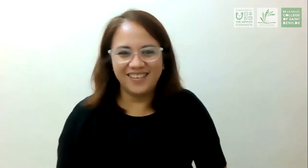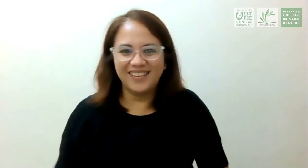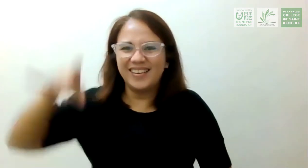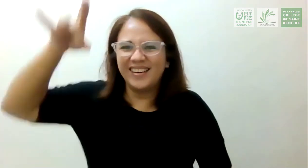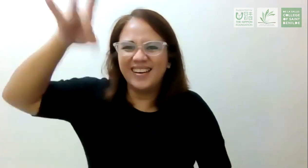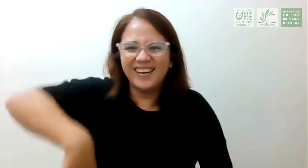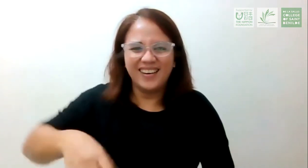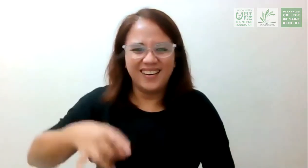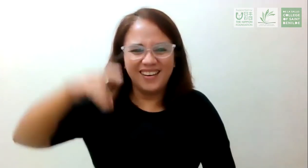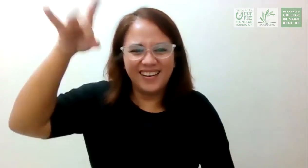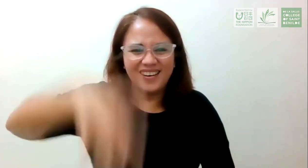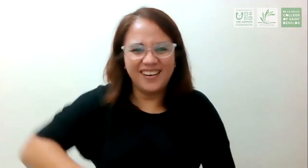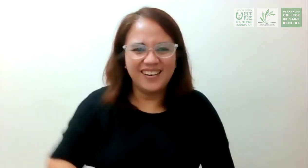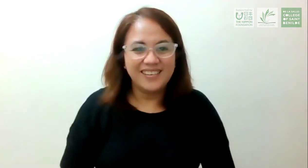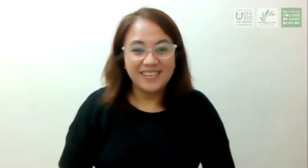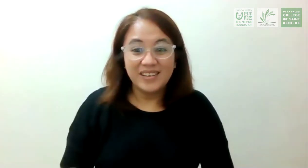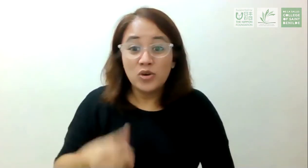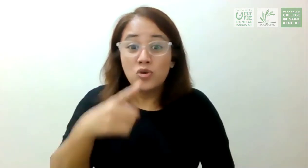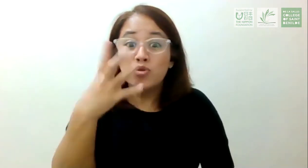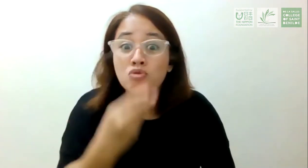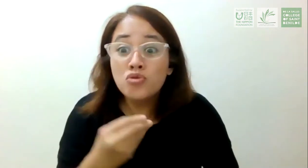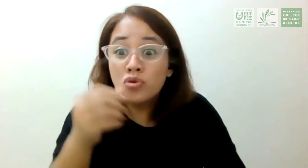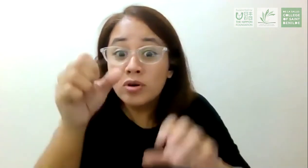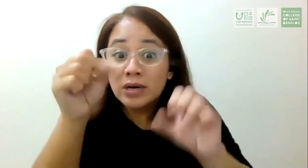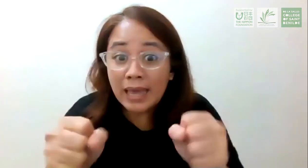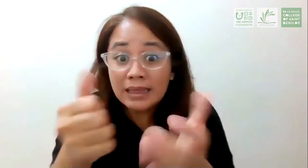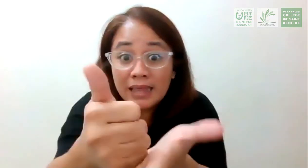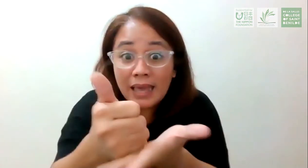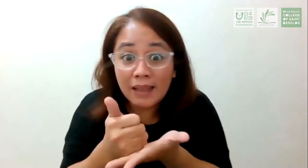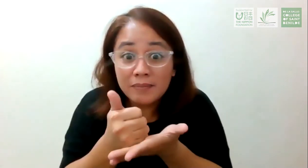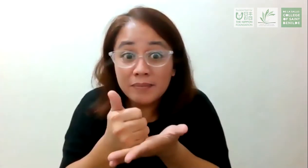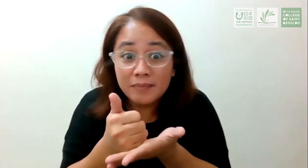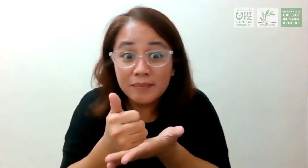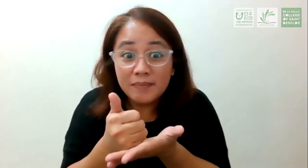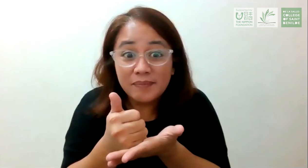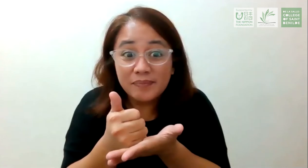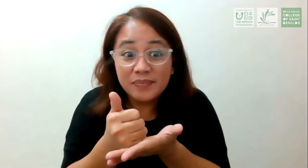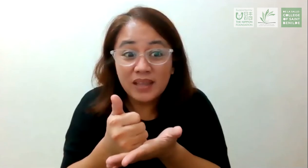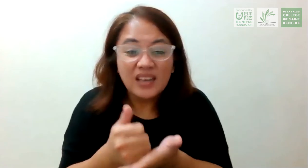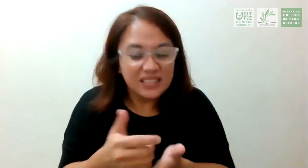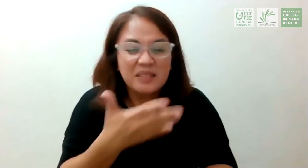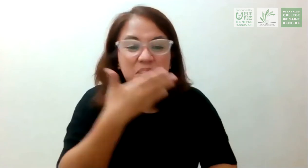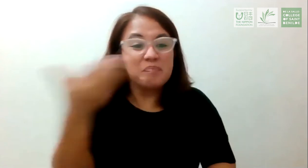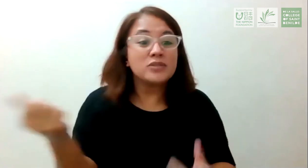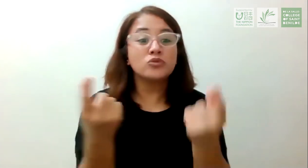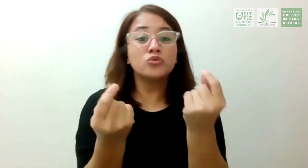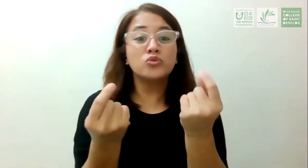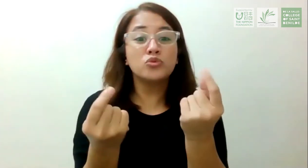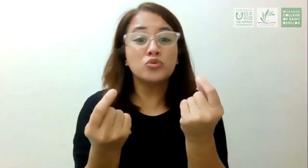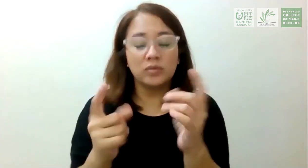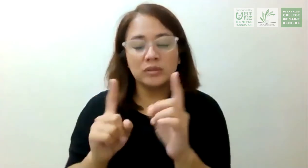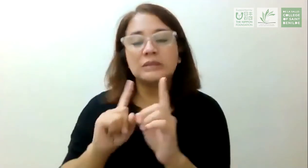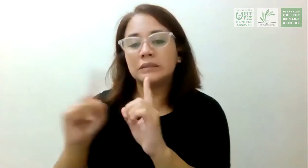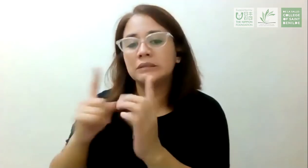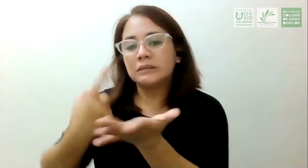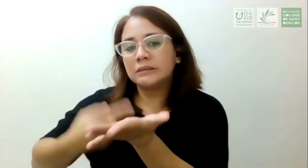anyone who can help with this. So I think the best thing to do is talk with Teshi and Christian.